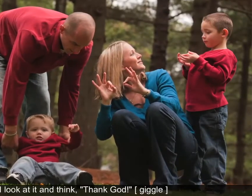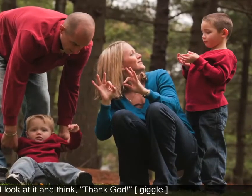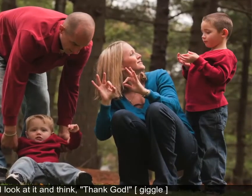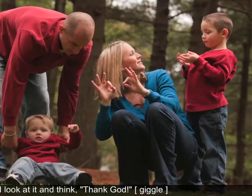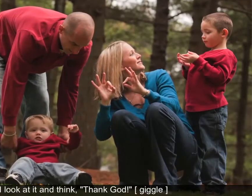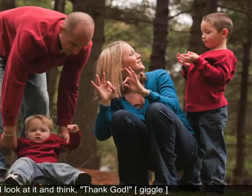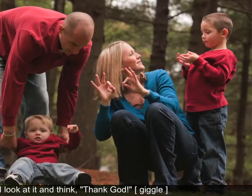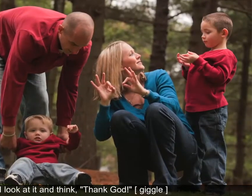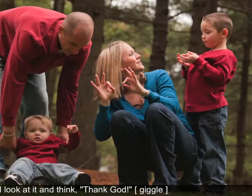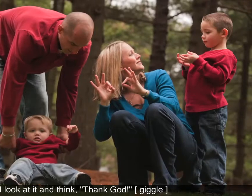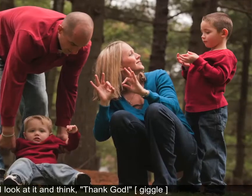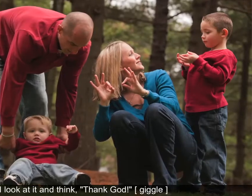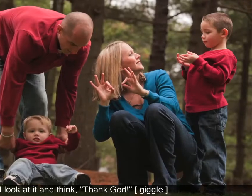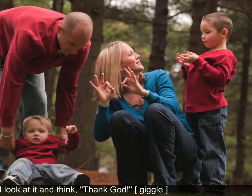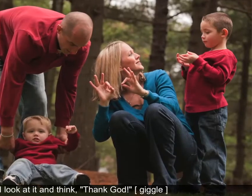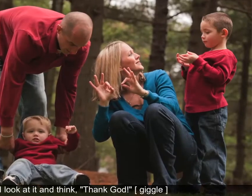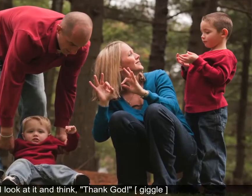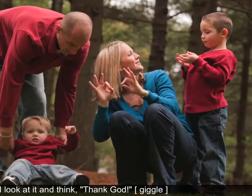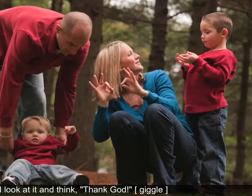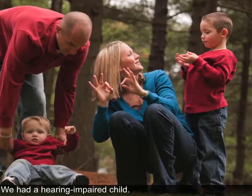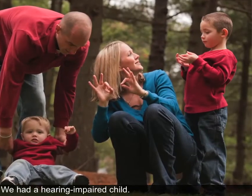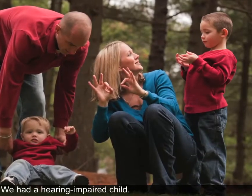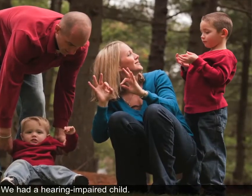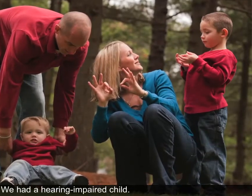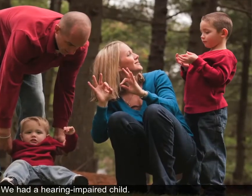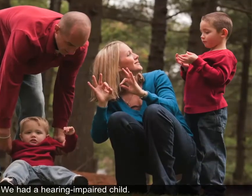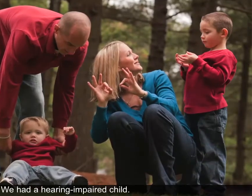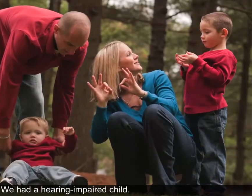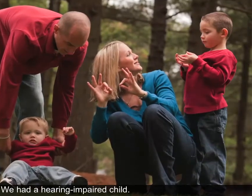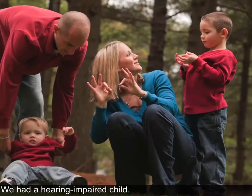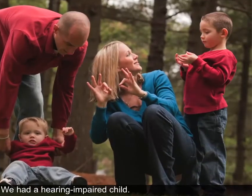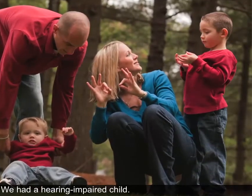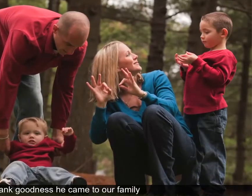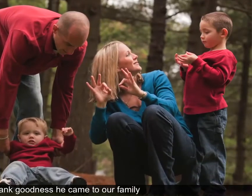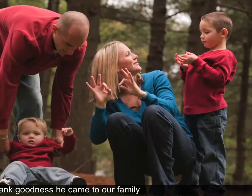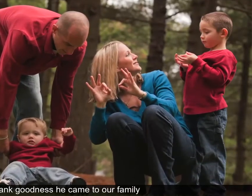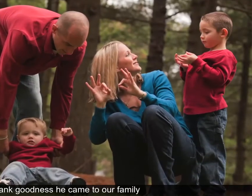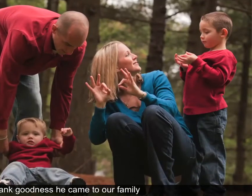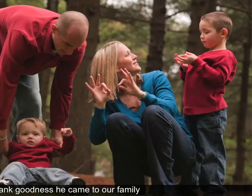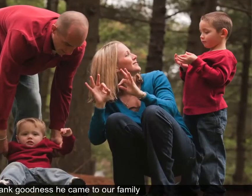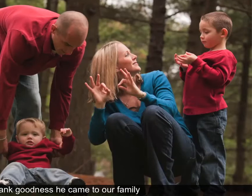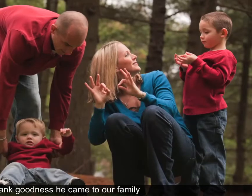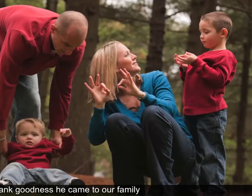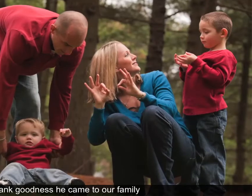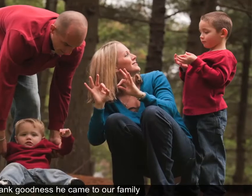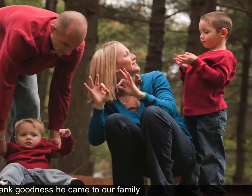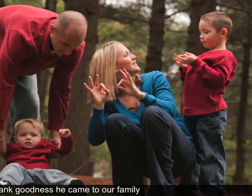look at it and I think, thank God we had a hearing impaired child. Thank goodness he came to